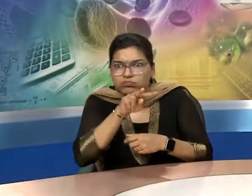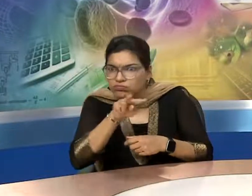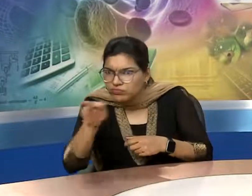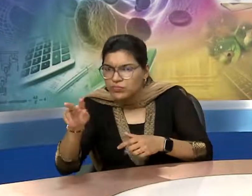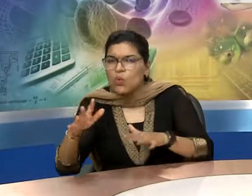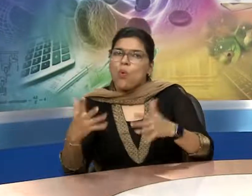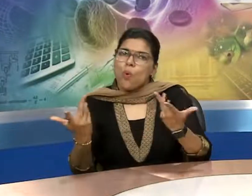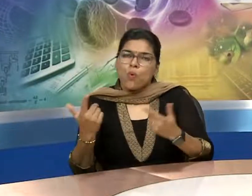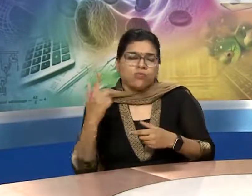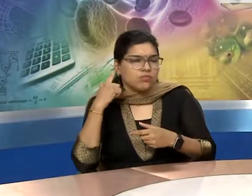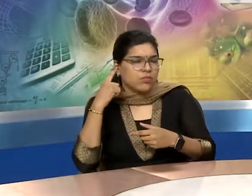materials for the community.